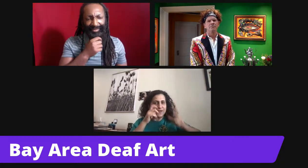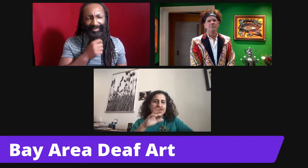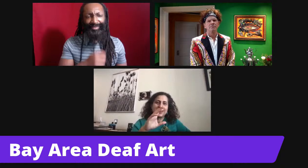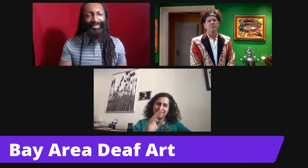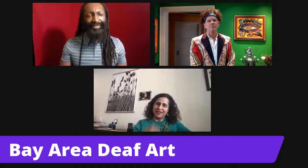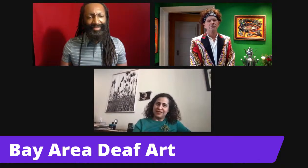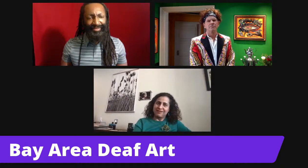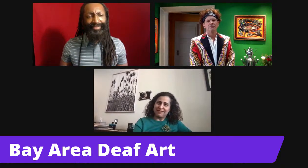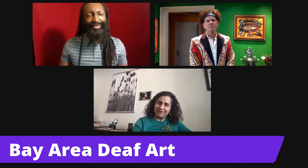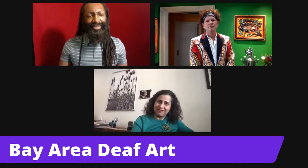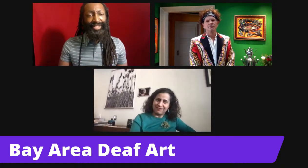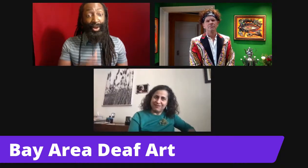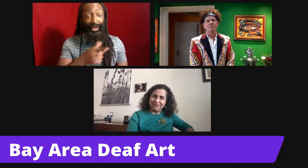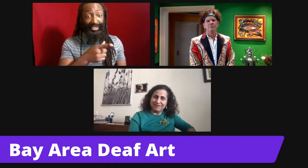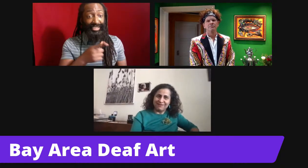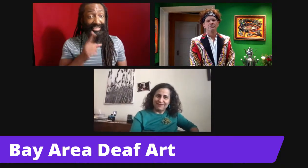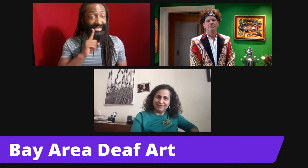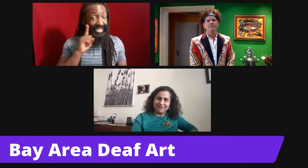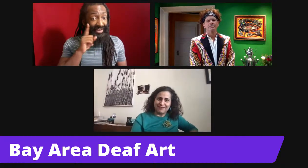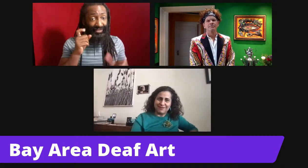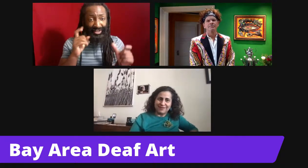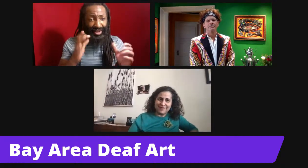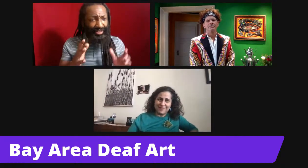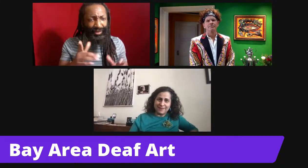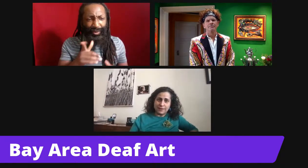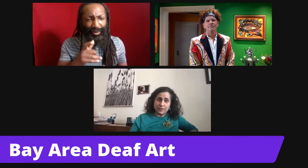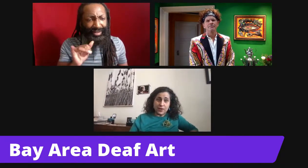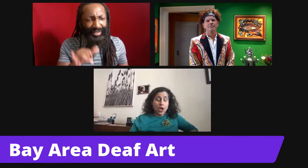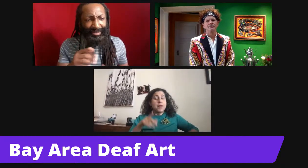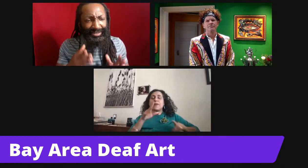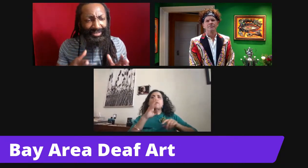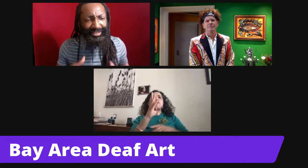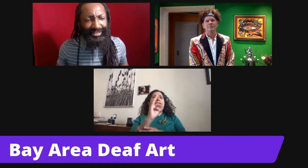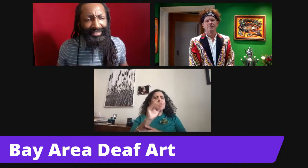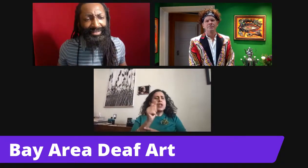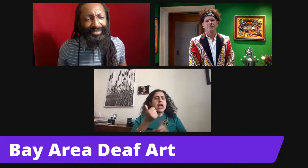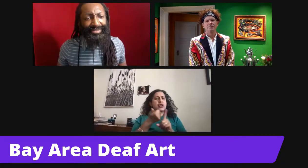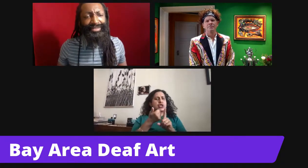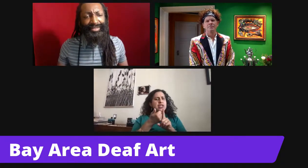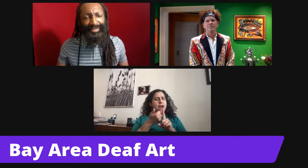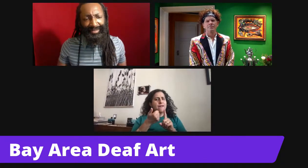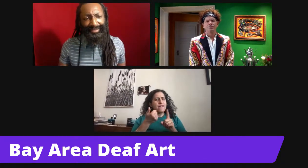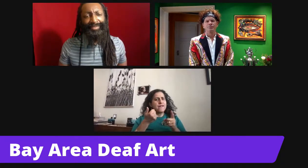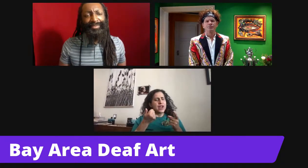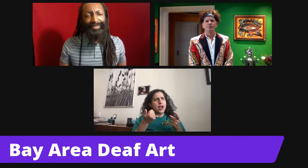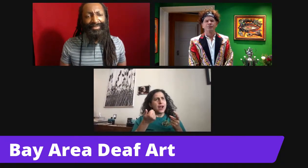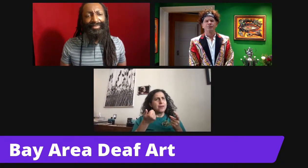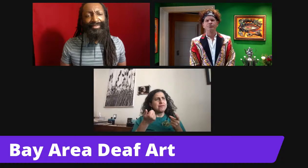that, I really don't know if my photography would have been as prominent. Deaf